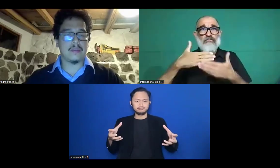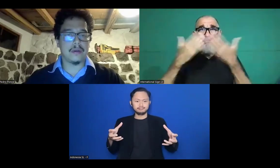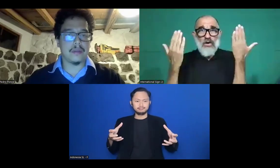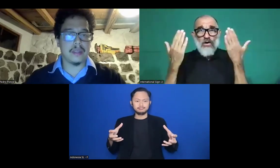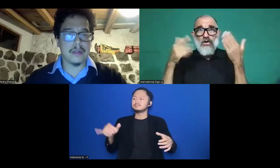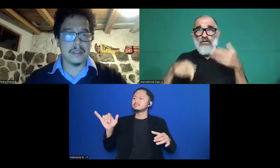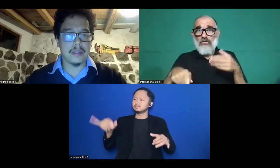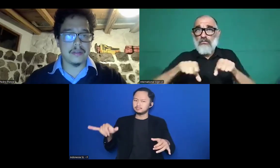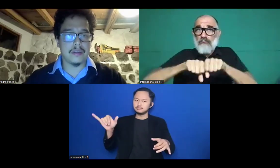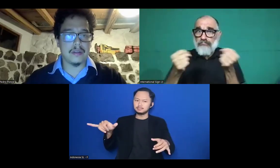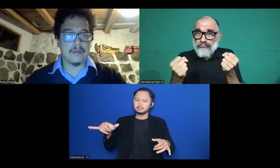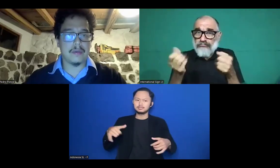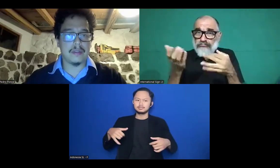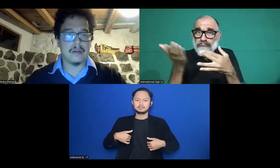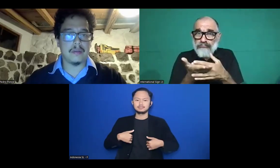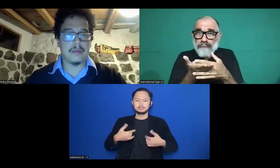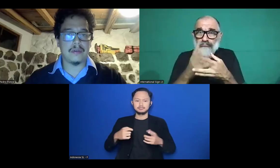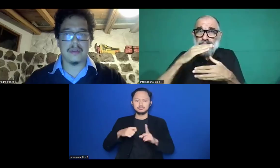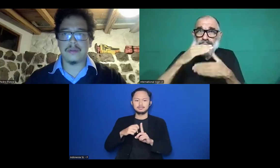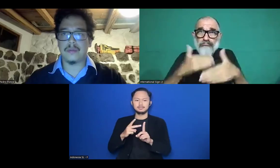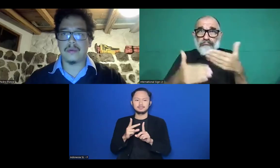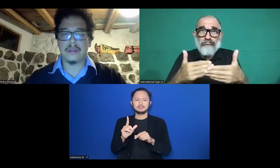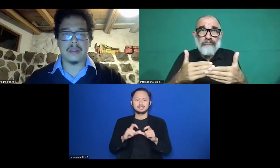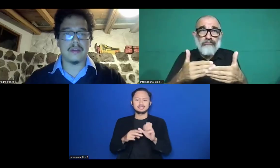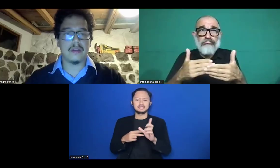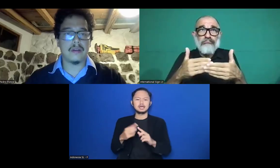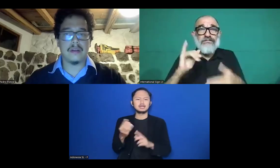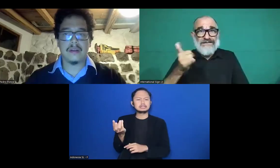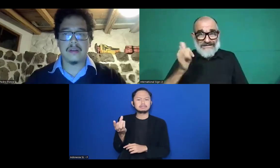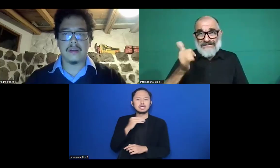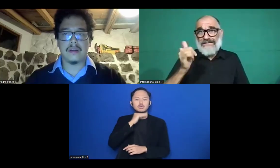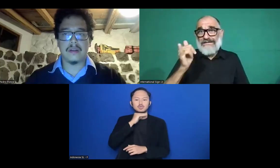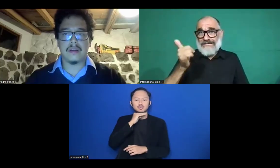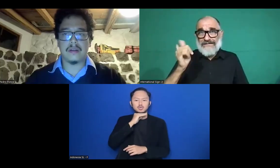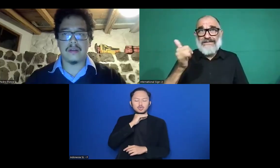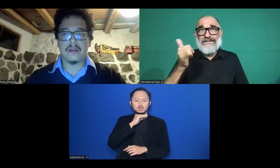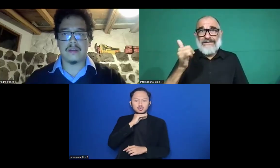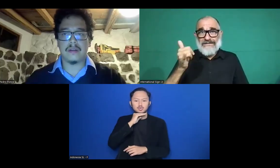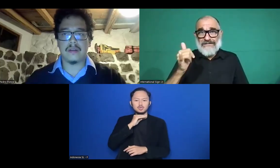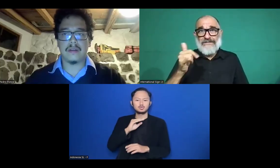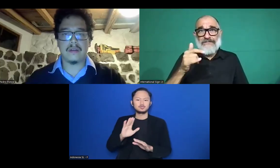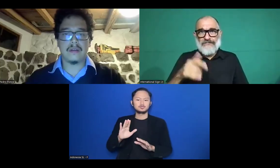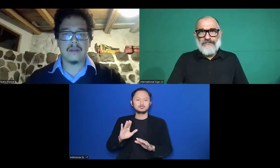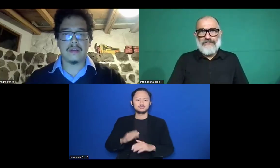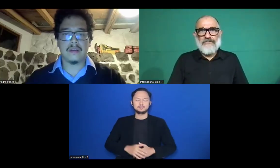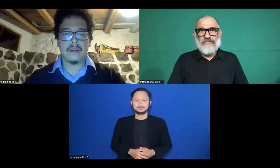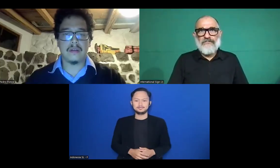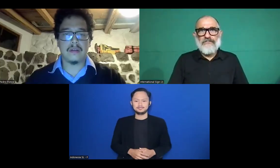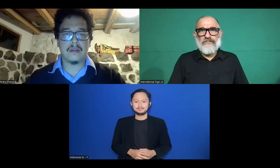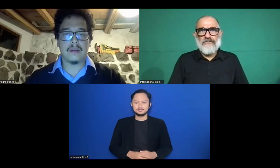this is better. Yes, Krishna, just give me 1 second. I'm also going to support the uh,